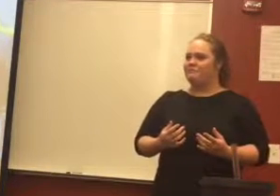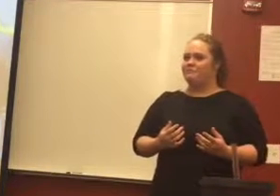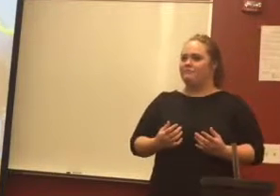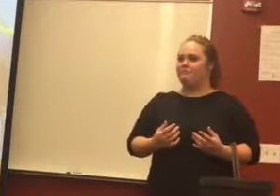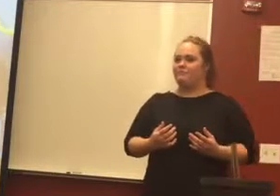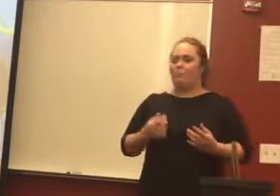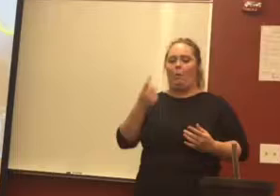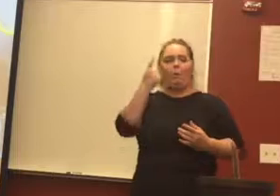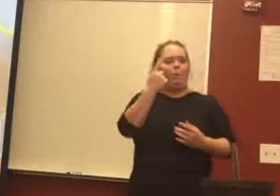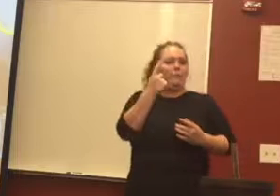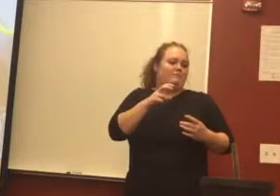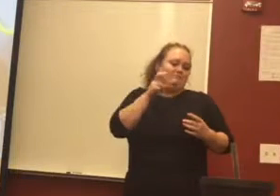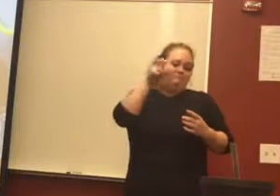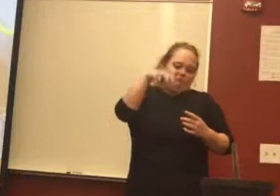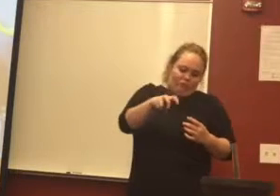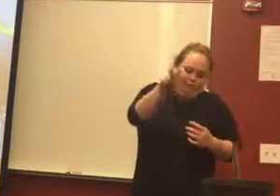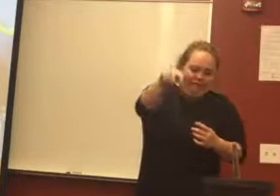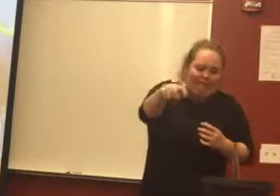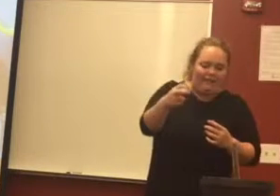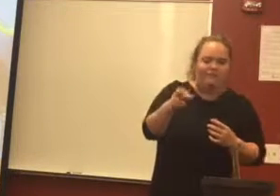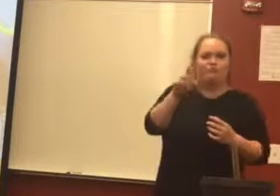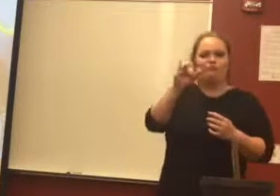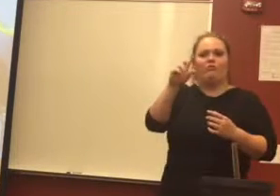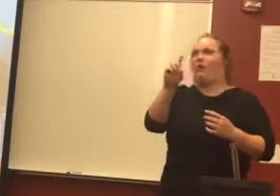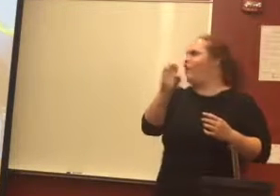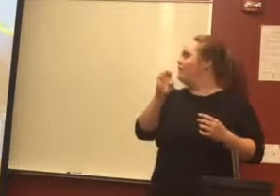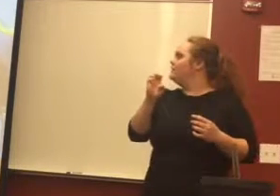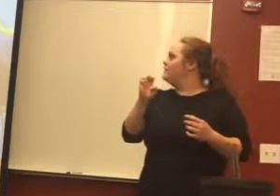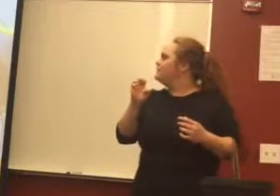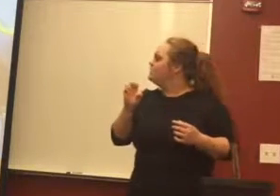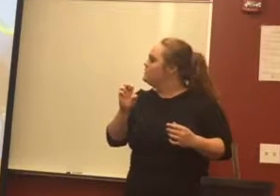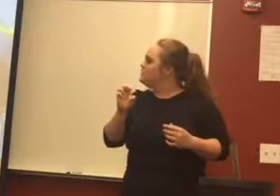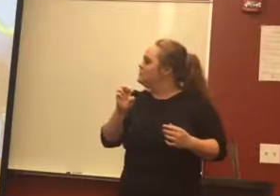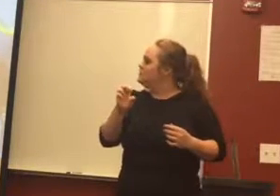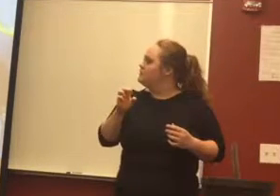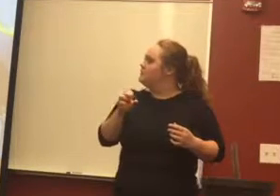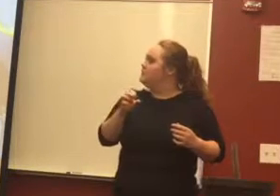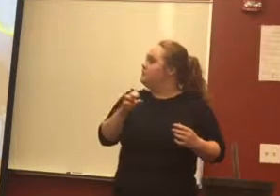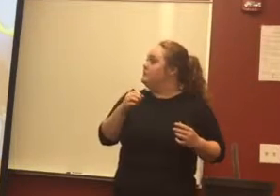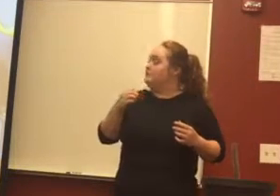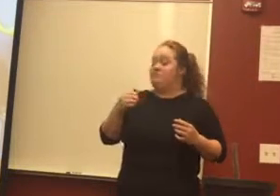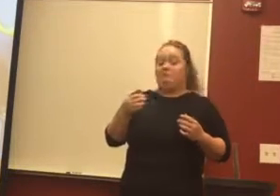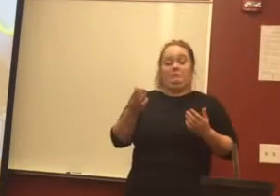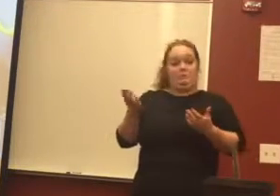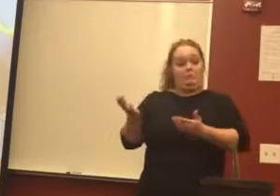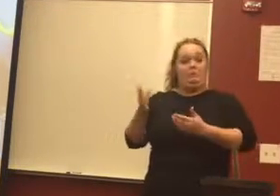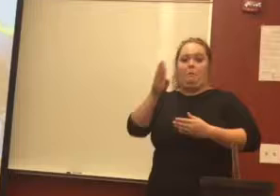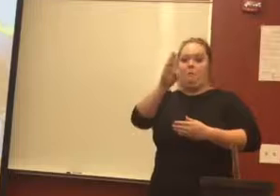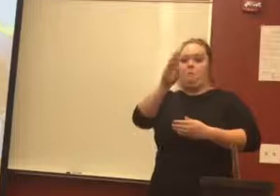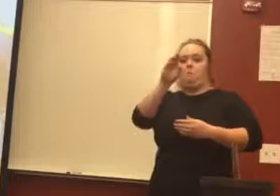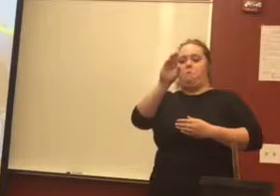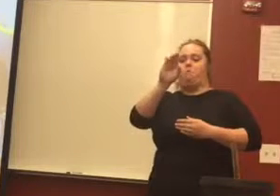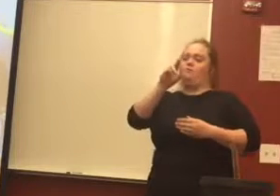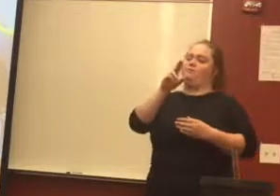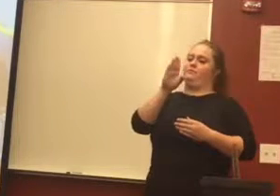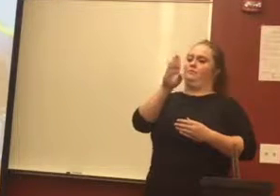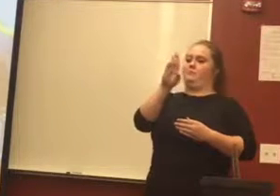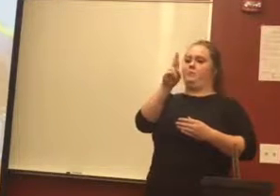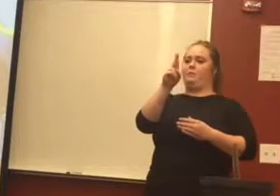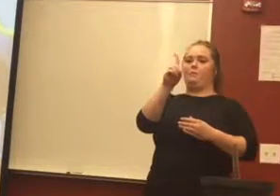One of the attractions is Buddha. So it's this giant Buddha statue. So this is what it